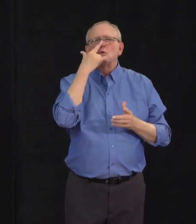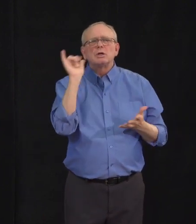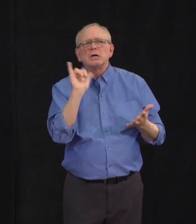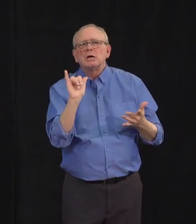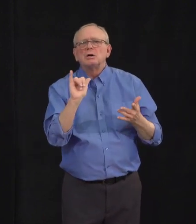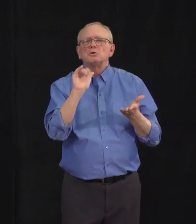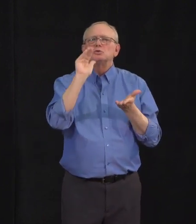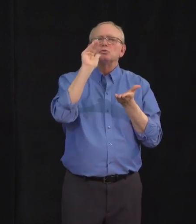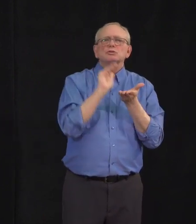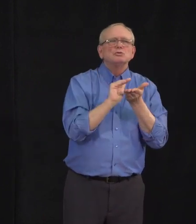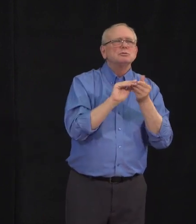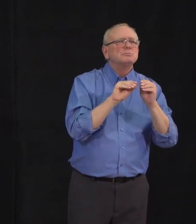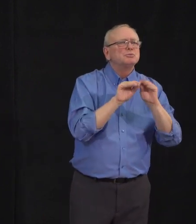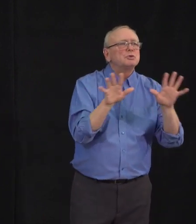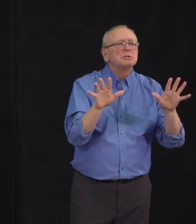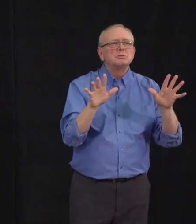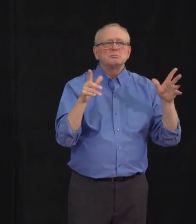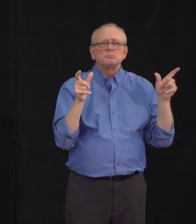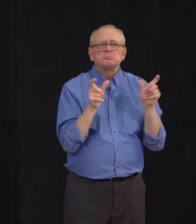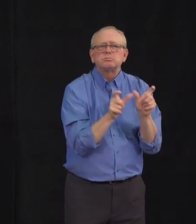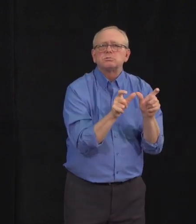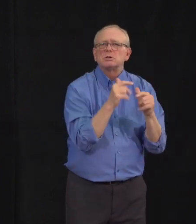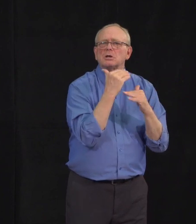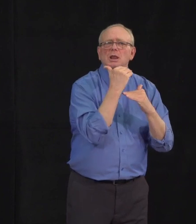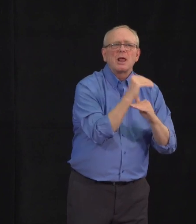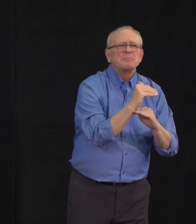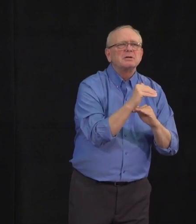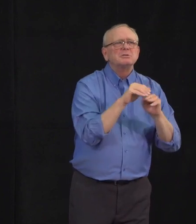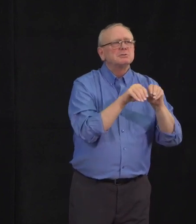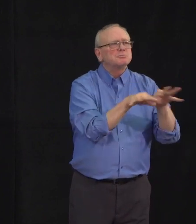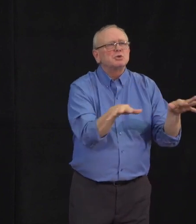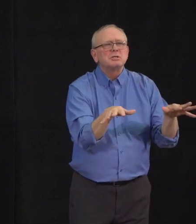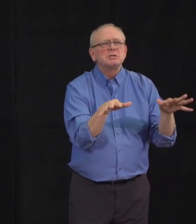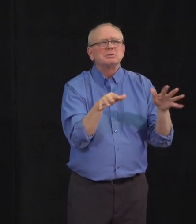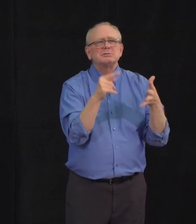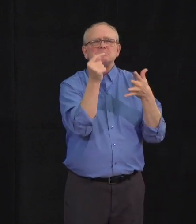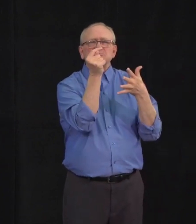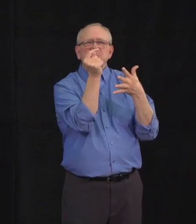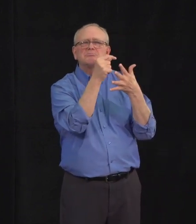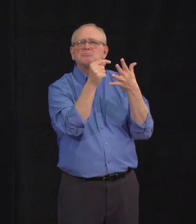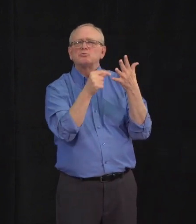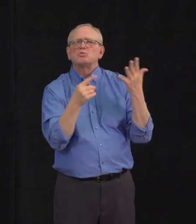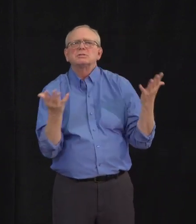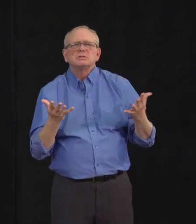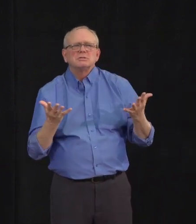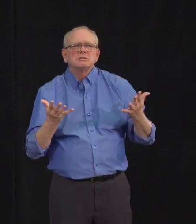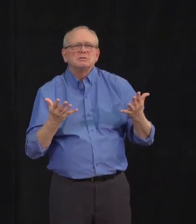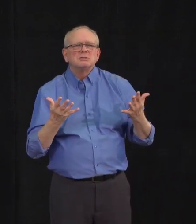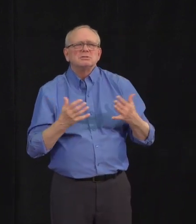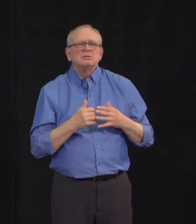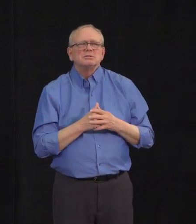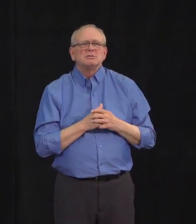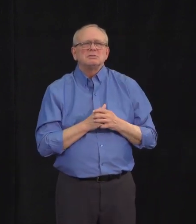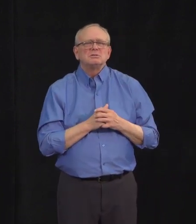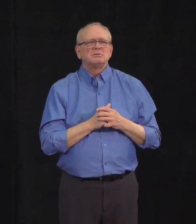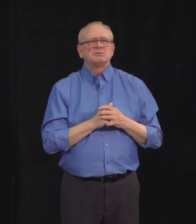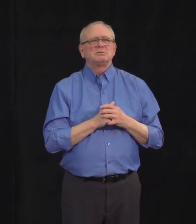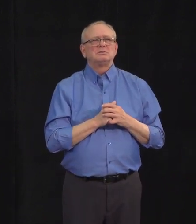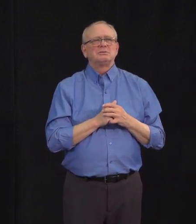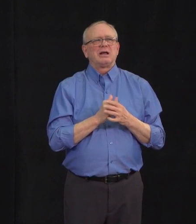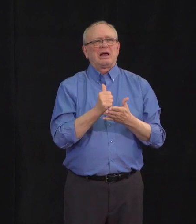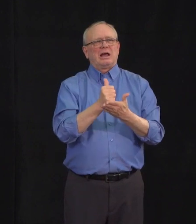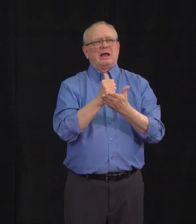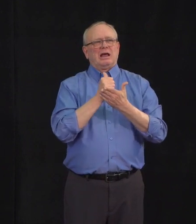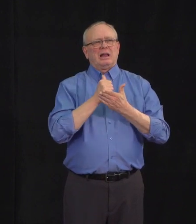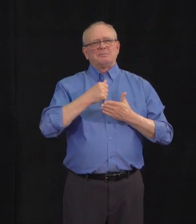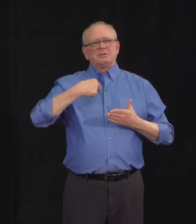kinds of factors that seem to be most important for having limited and manageable spread of the